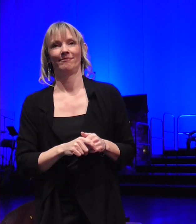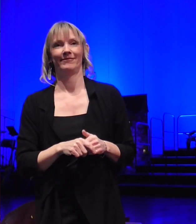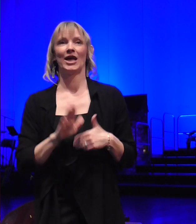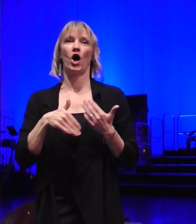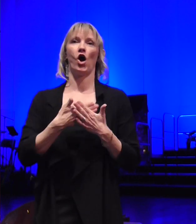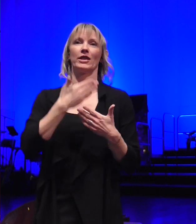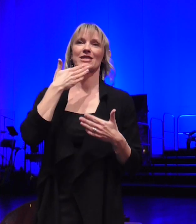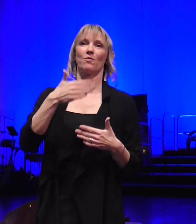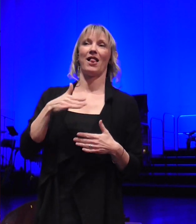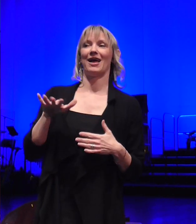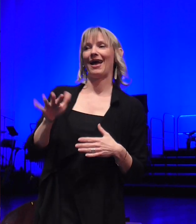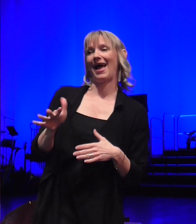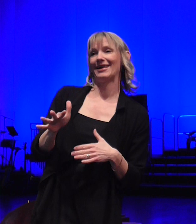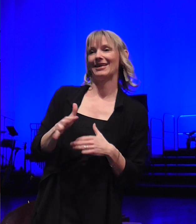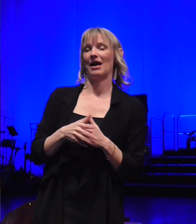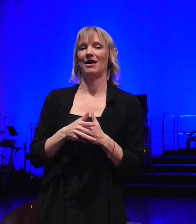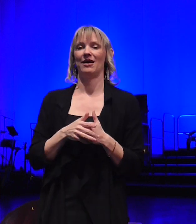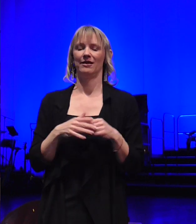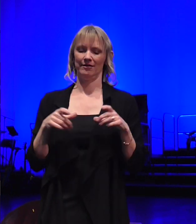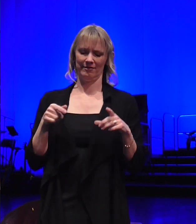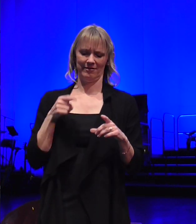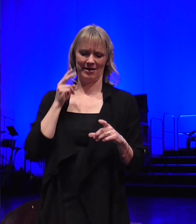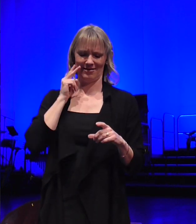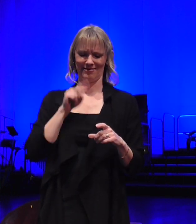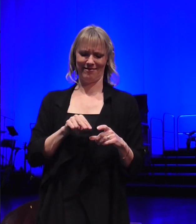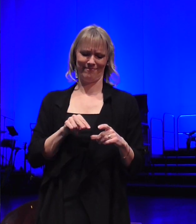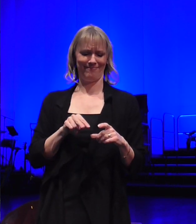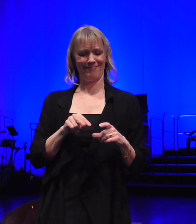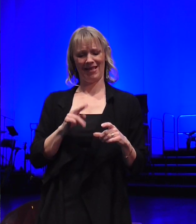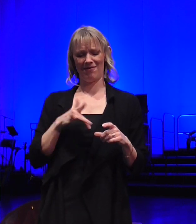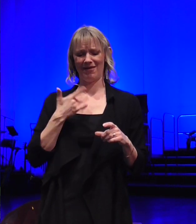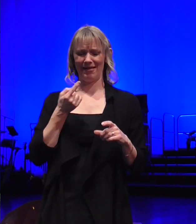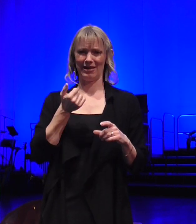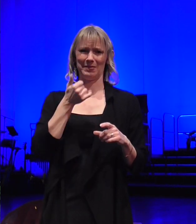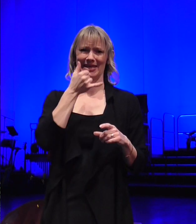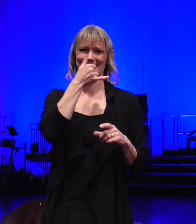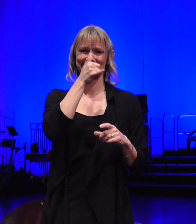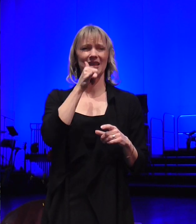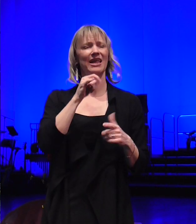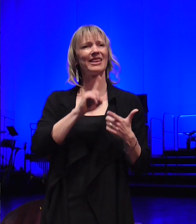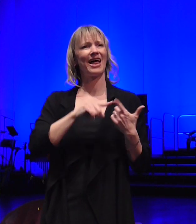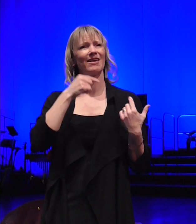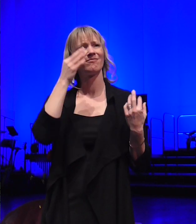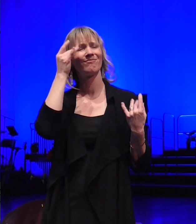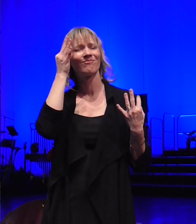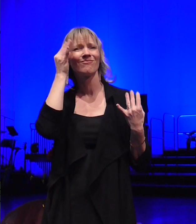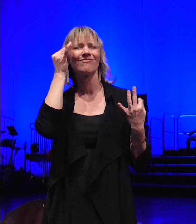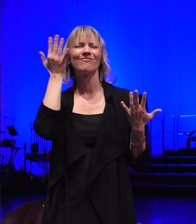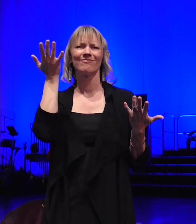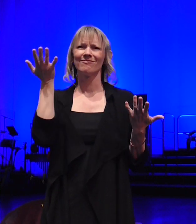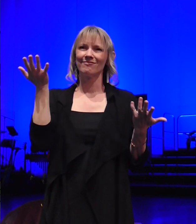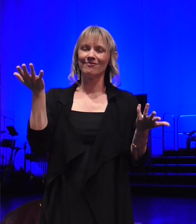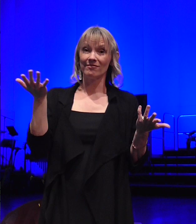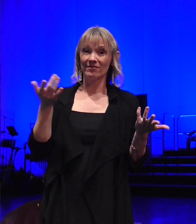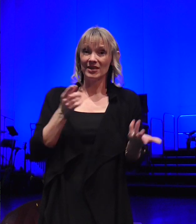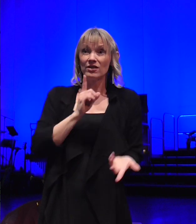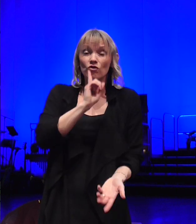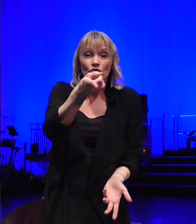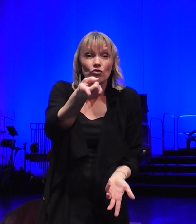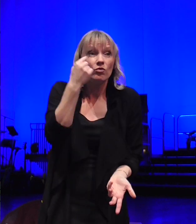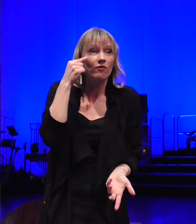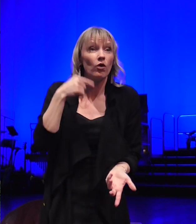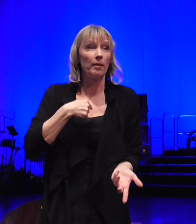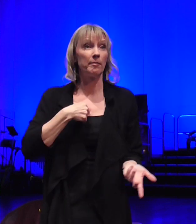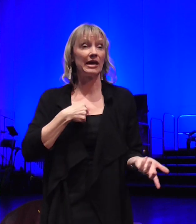All is well, kinda. And I looked at it and I felt pretty silly at first. But then I got to thinking about it, and it really was true for